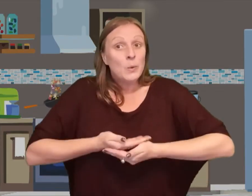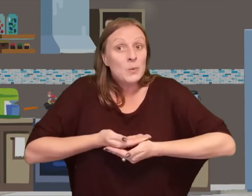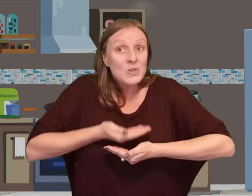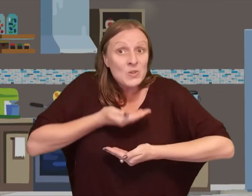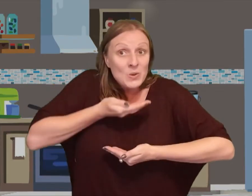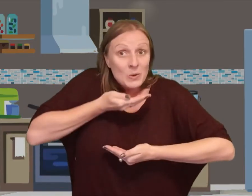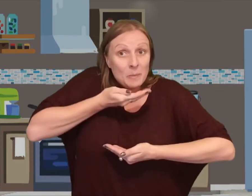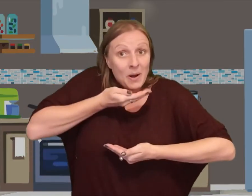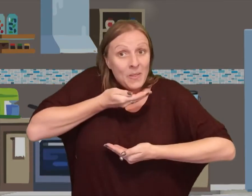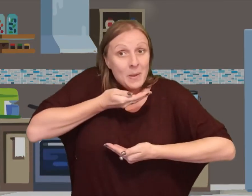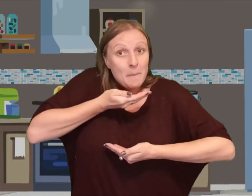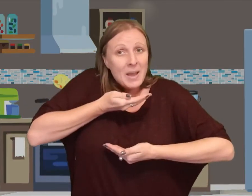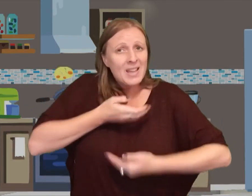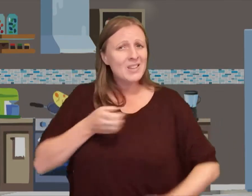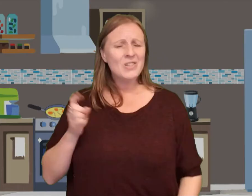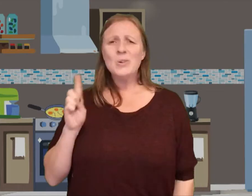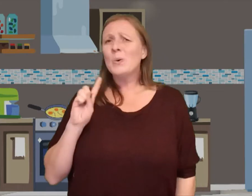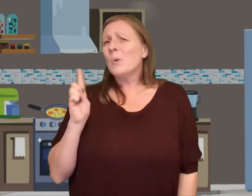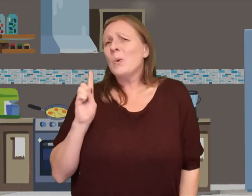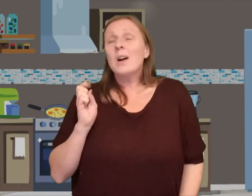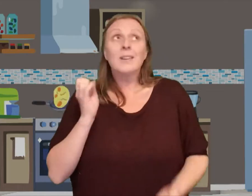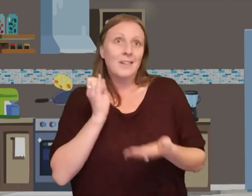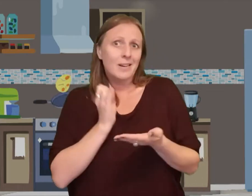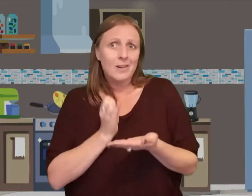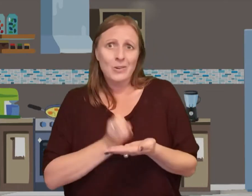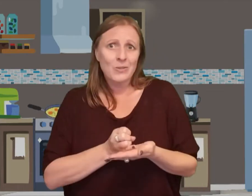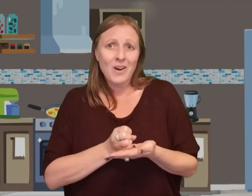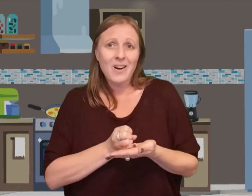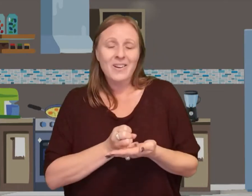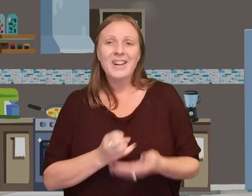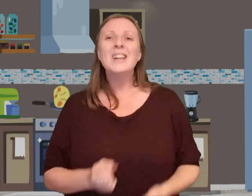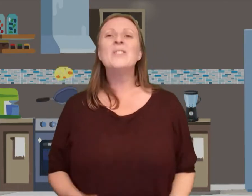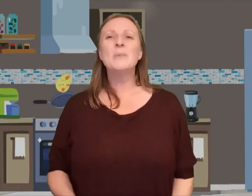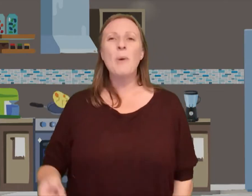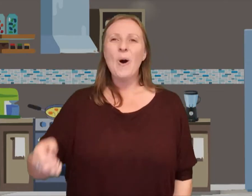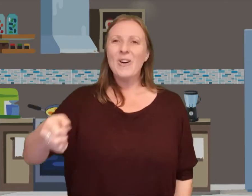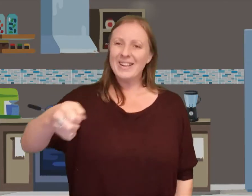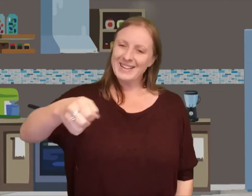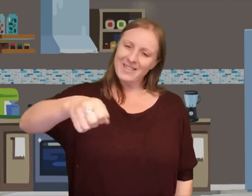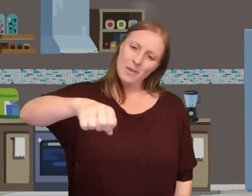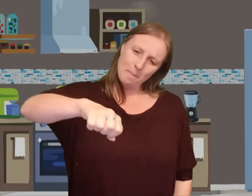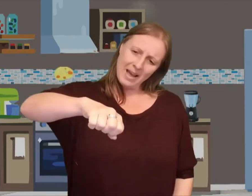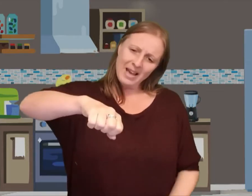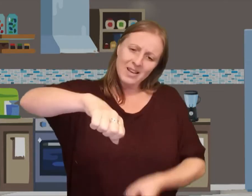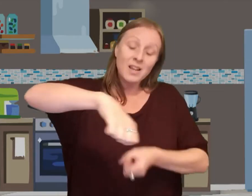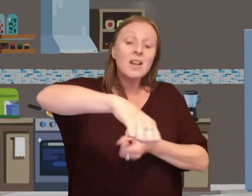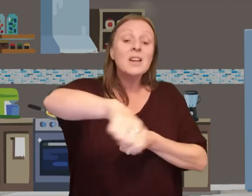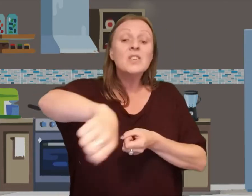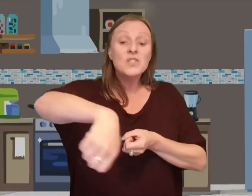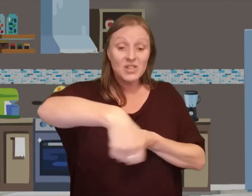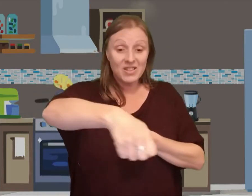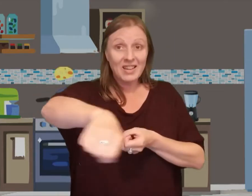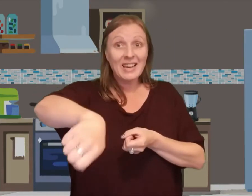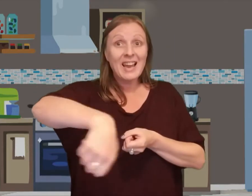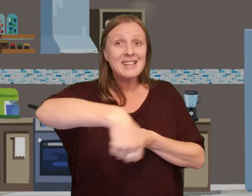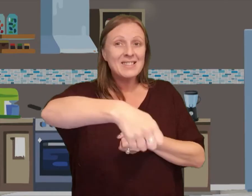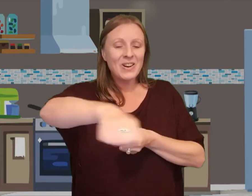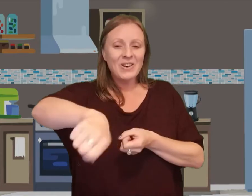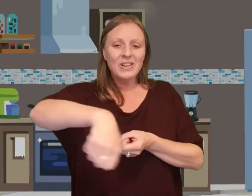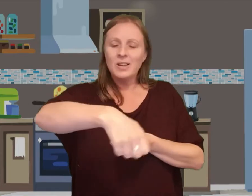With soup on the menu, what could go wrong? Just pour it in the pan and turn the gas on.